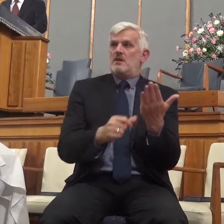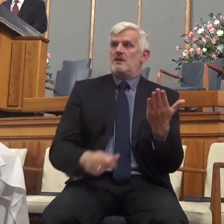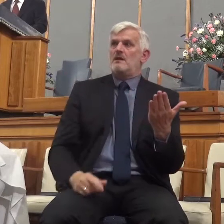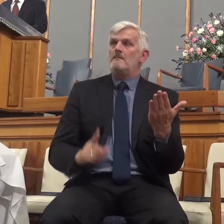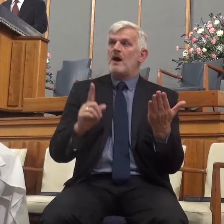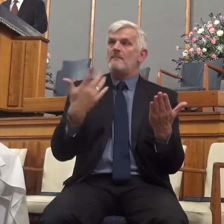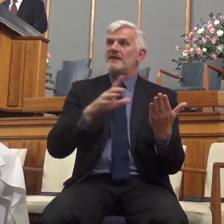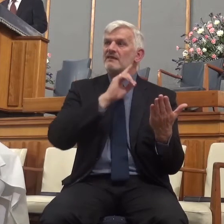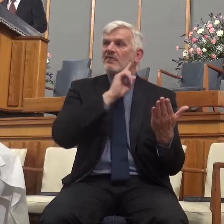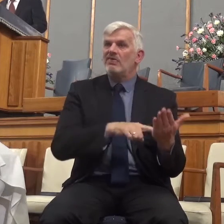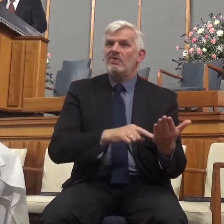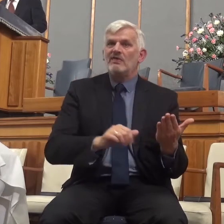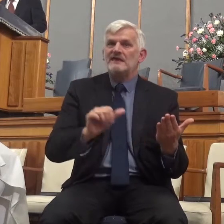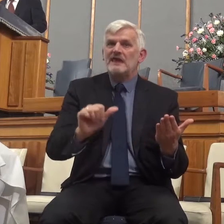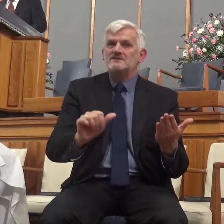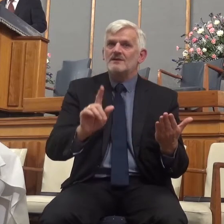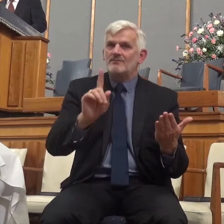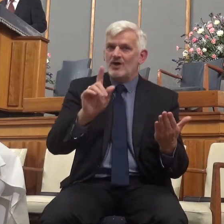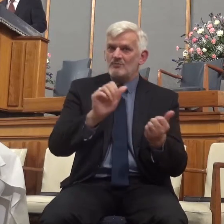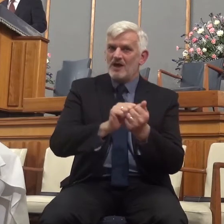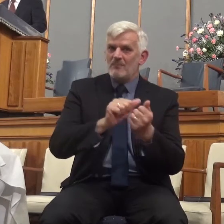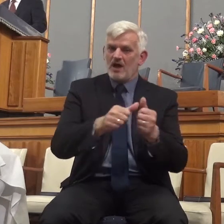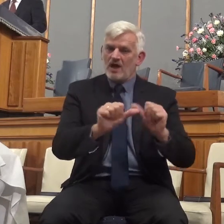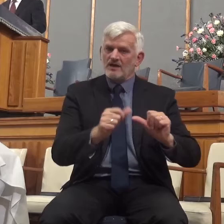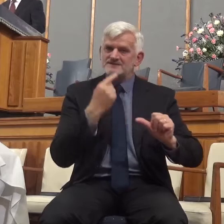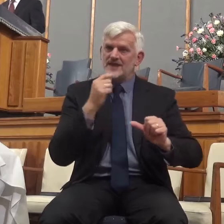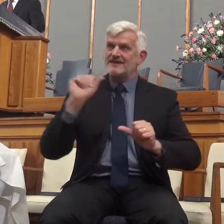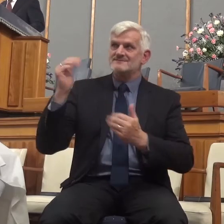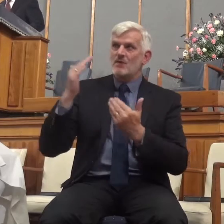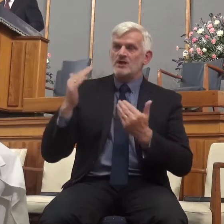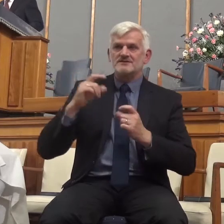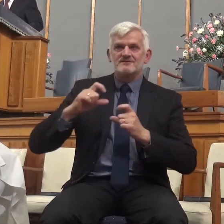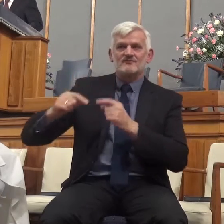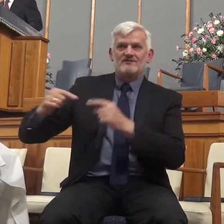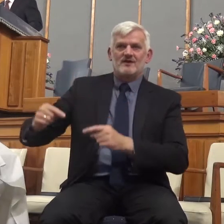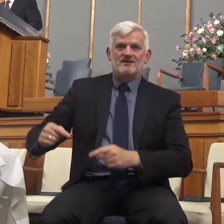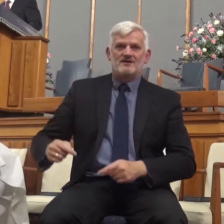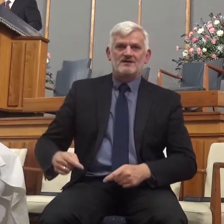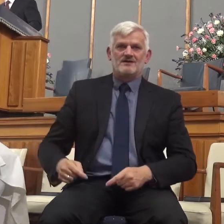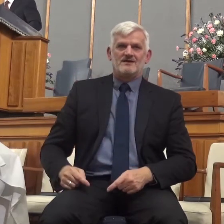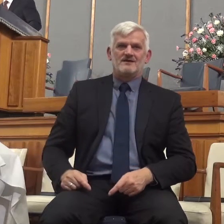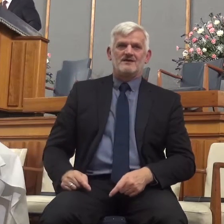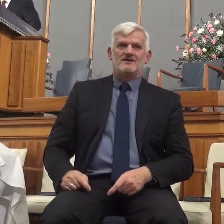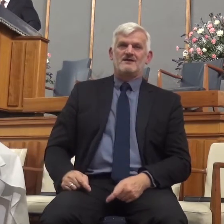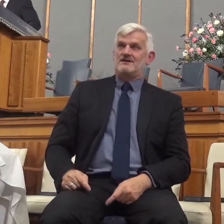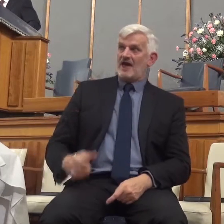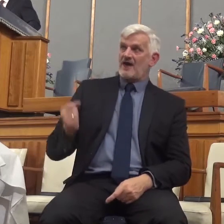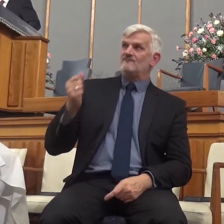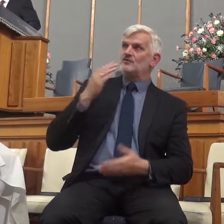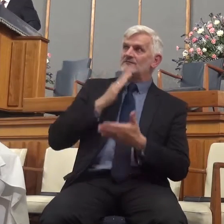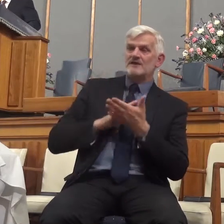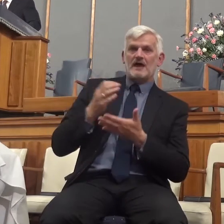him? Yes, but his mercy endures forever. He is a forgiving God, and he will give you